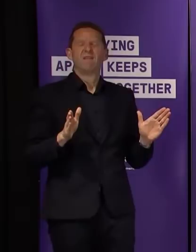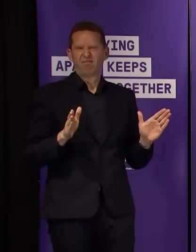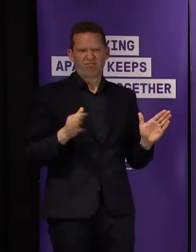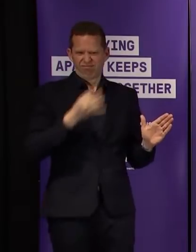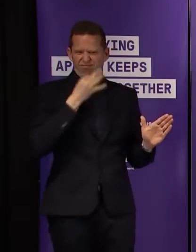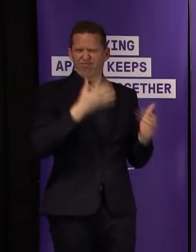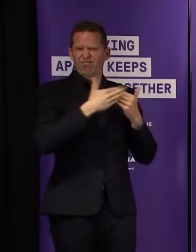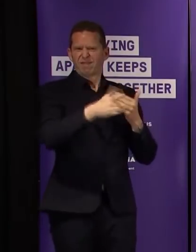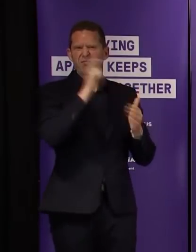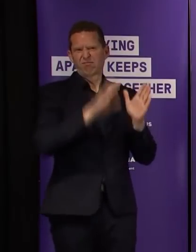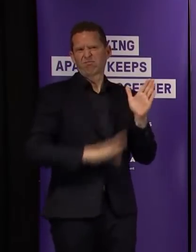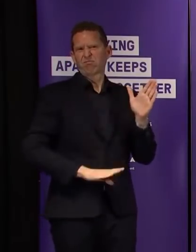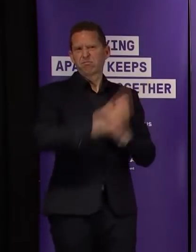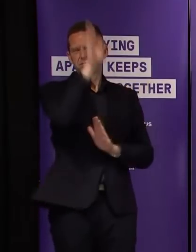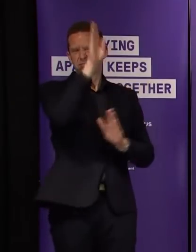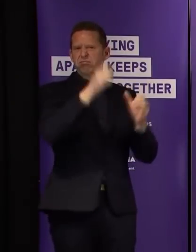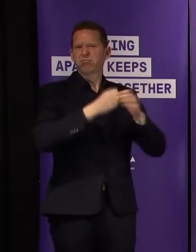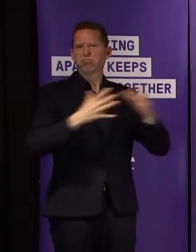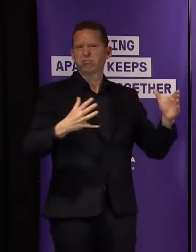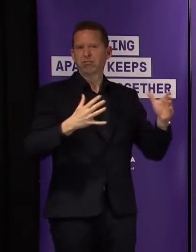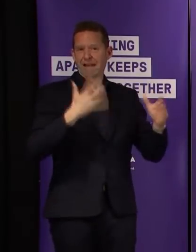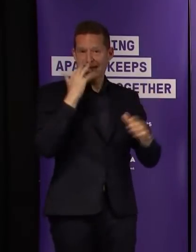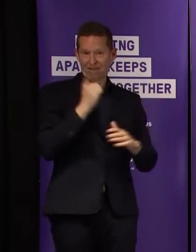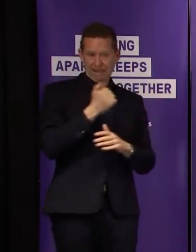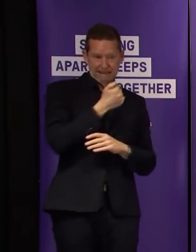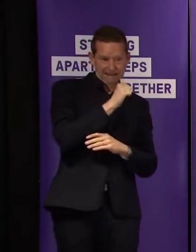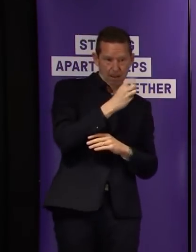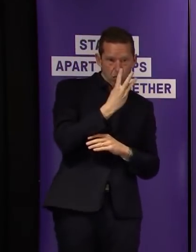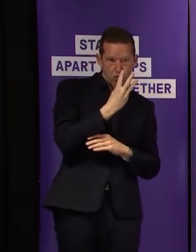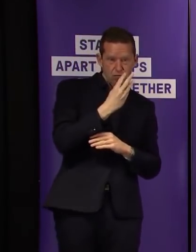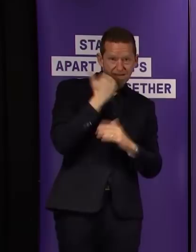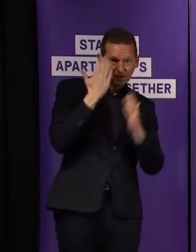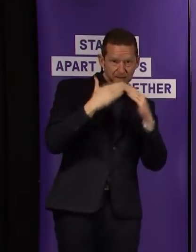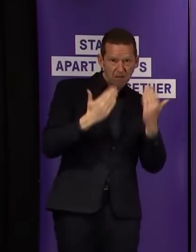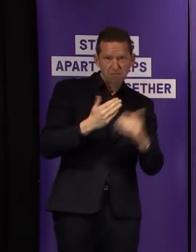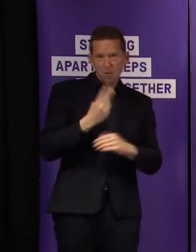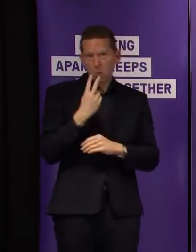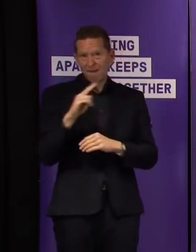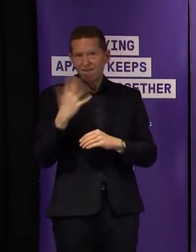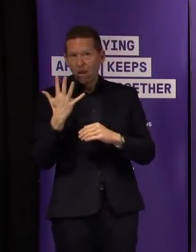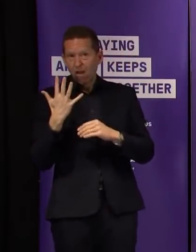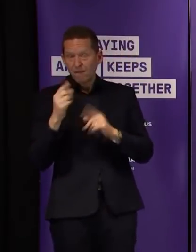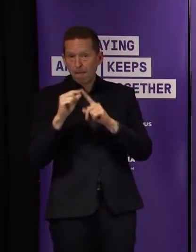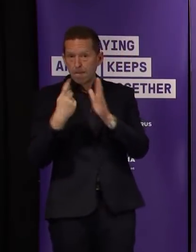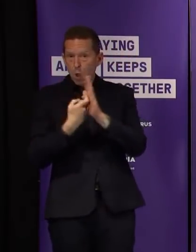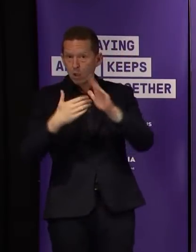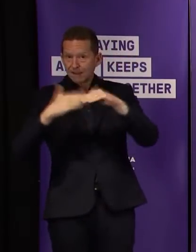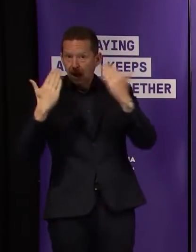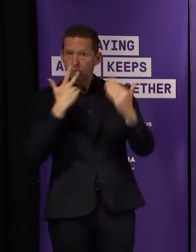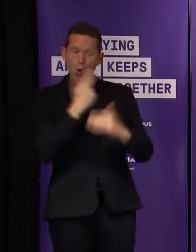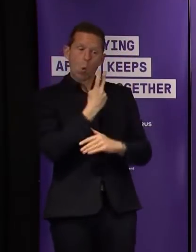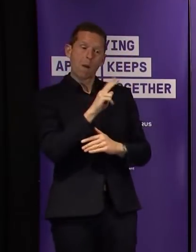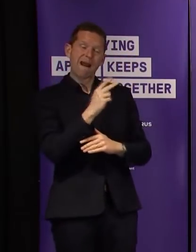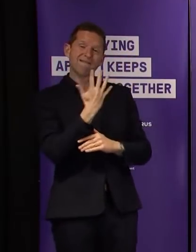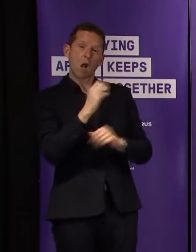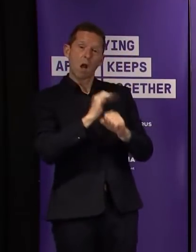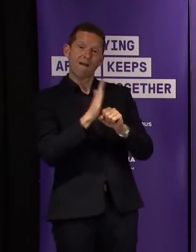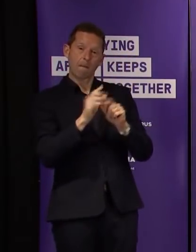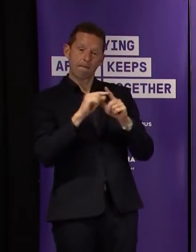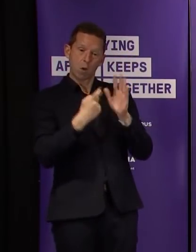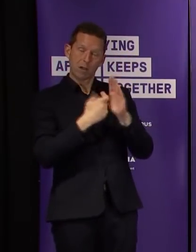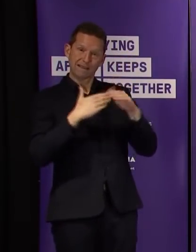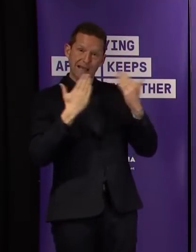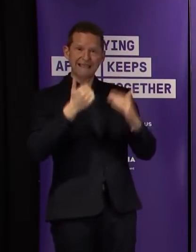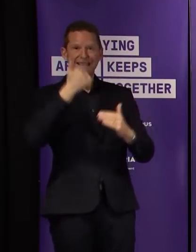long. Even at 63, even at 25. At 25, we'll finish up 60%